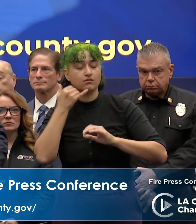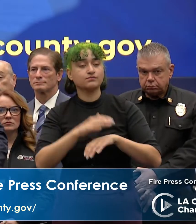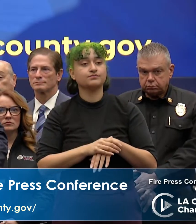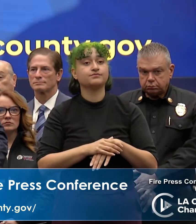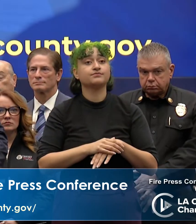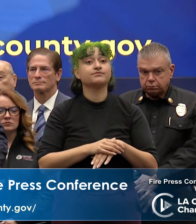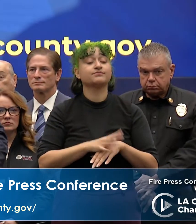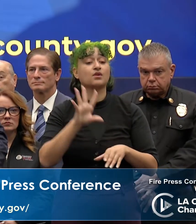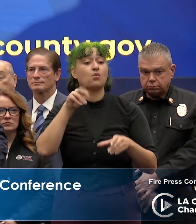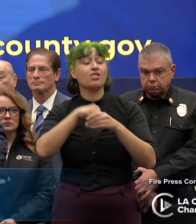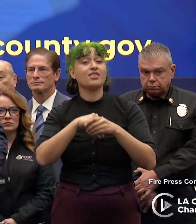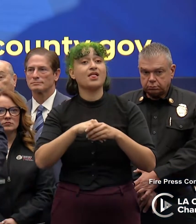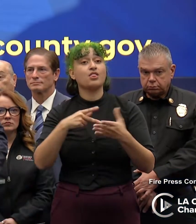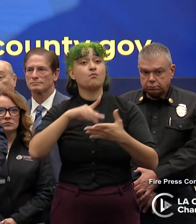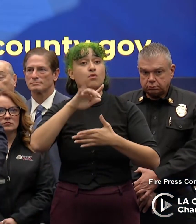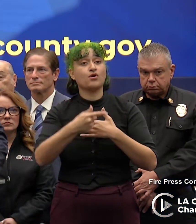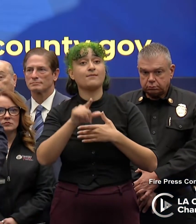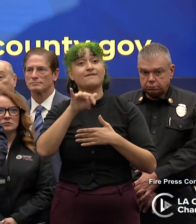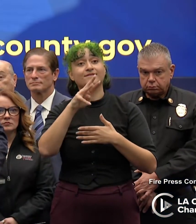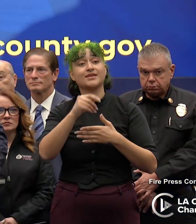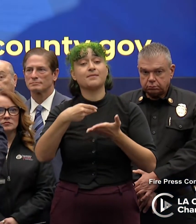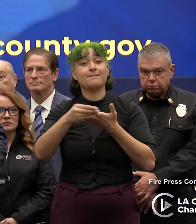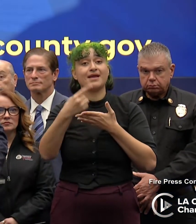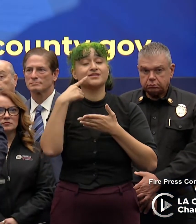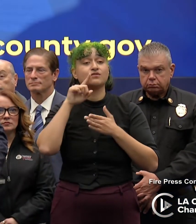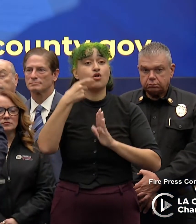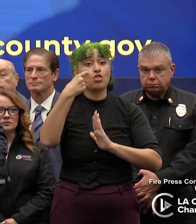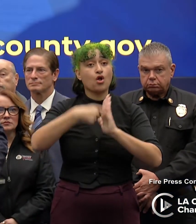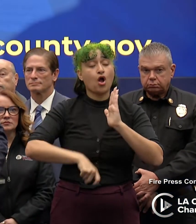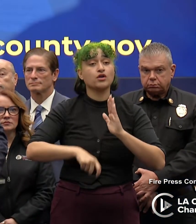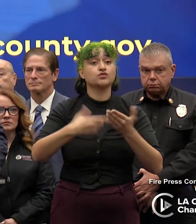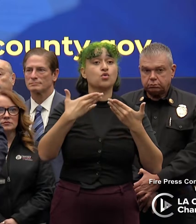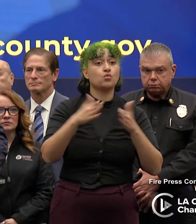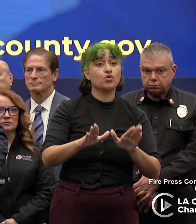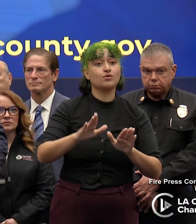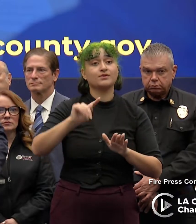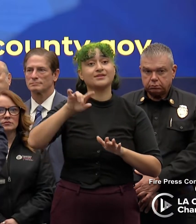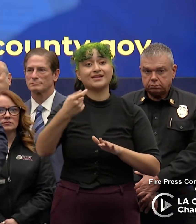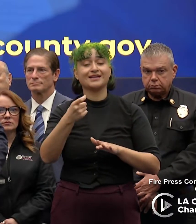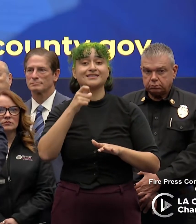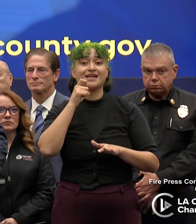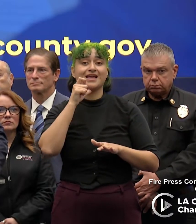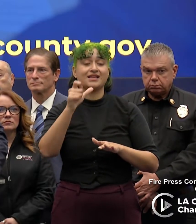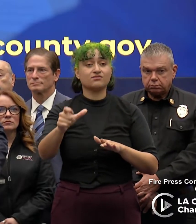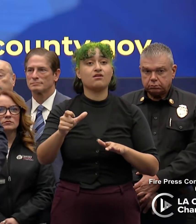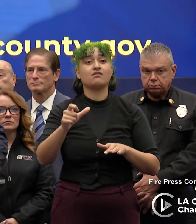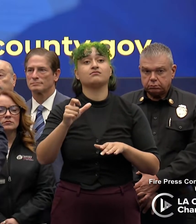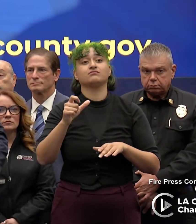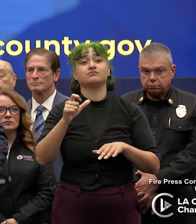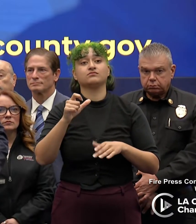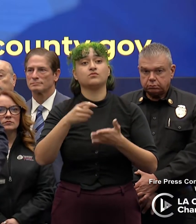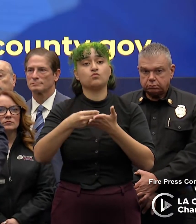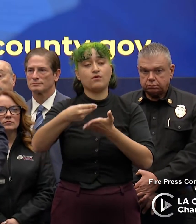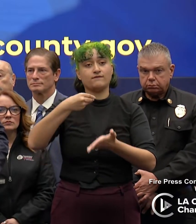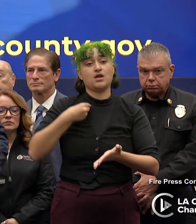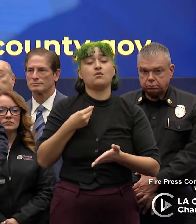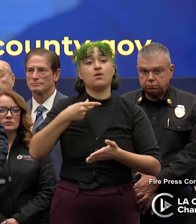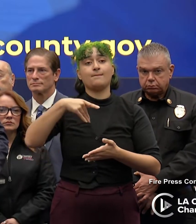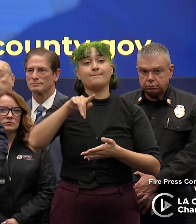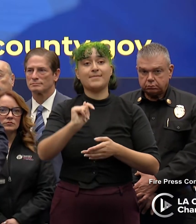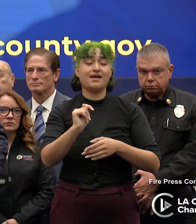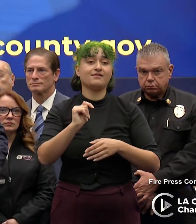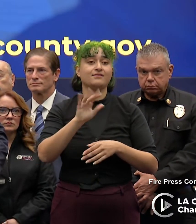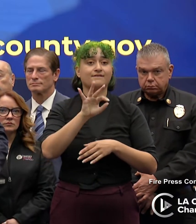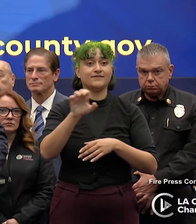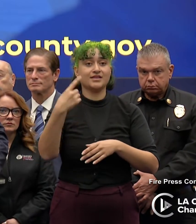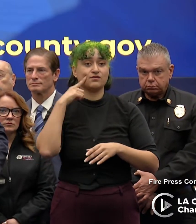this program, FEMA pays for the cost of the room, taxes, and non-refundable pet fees directly to participating hotels.